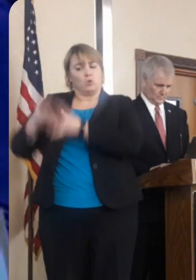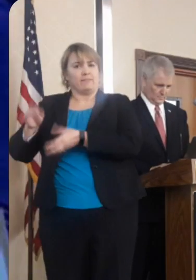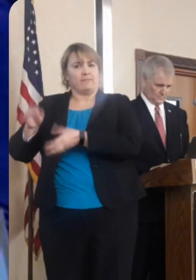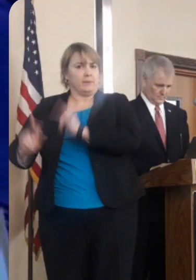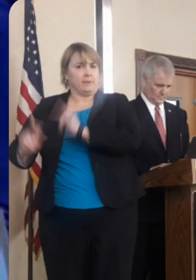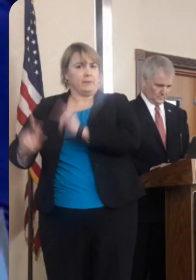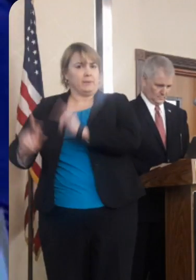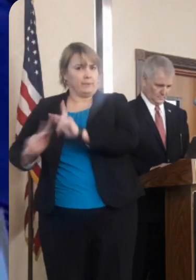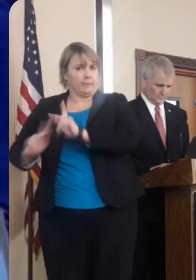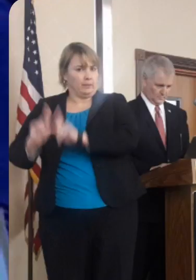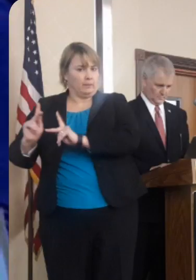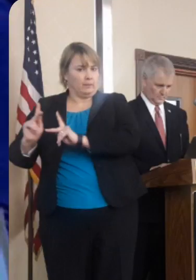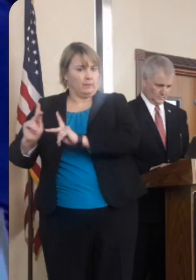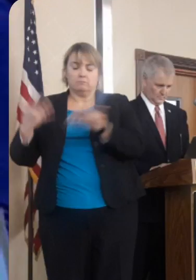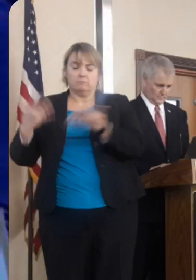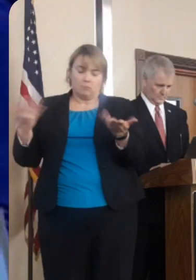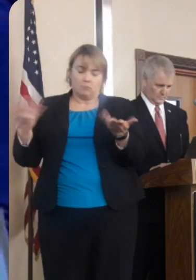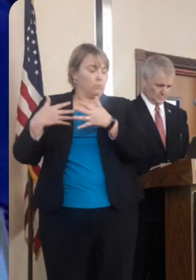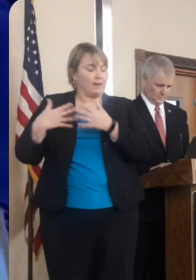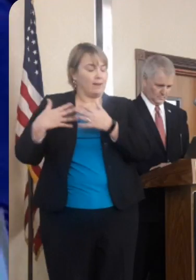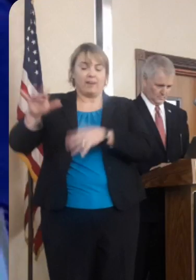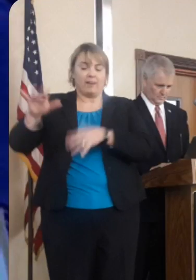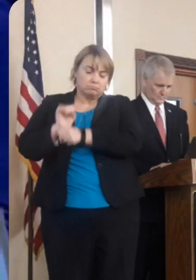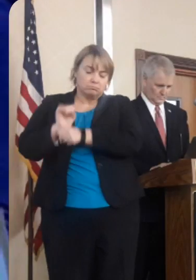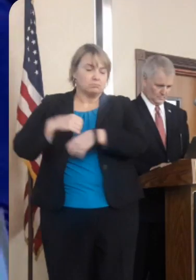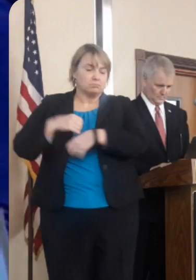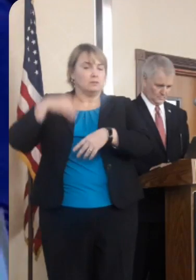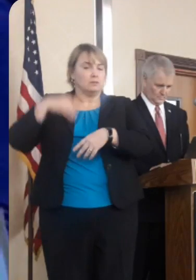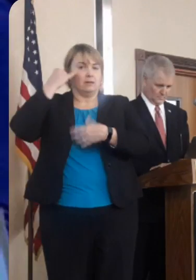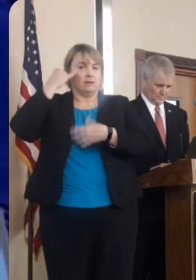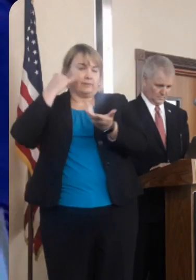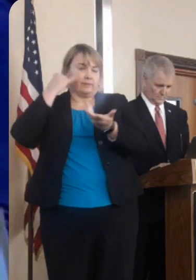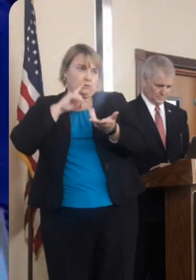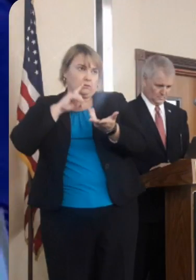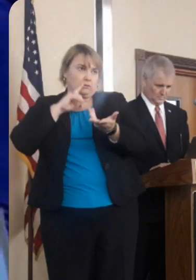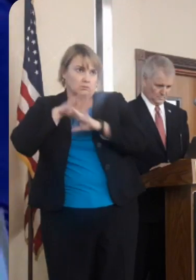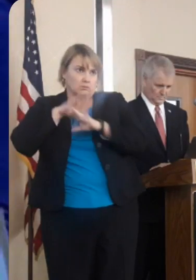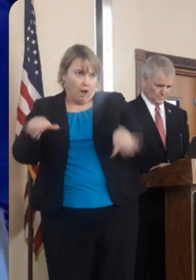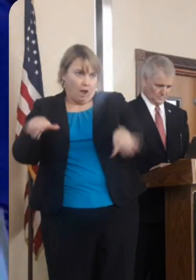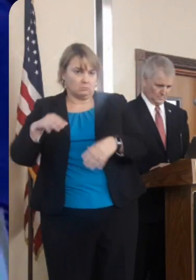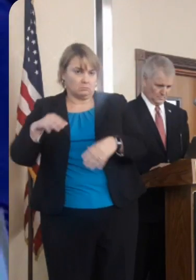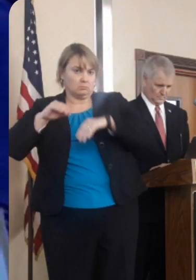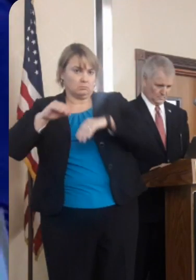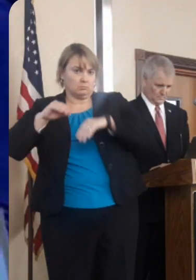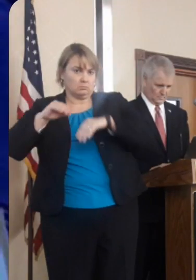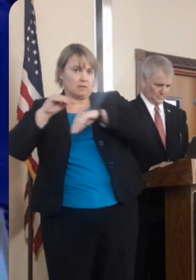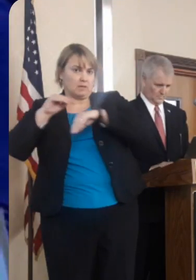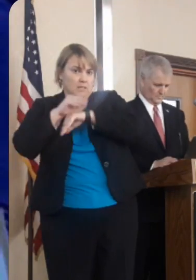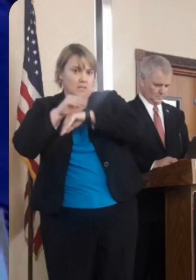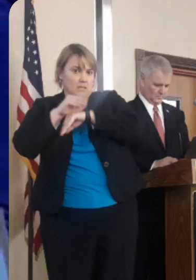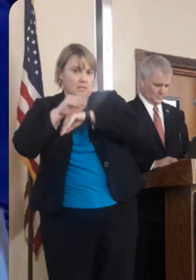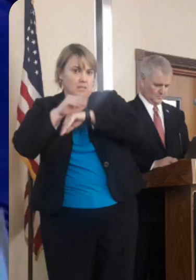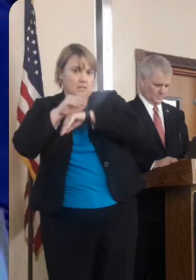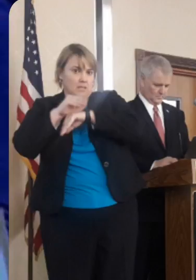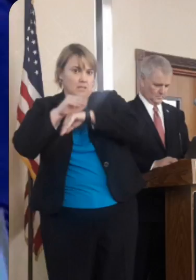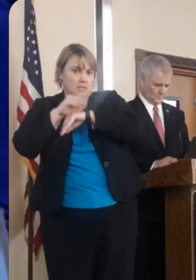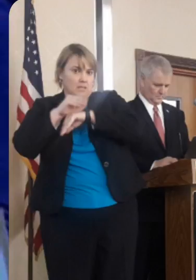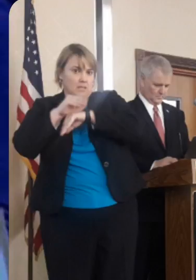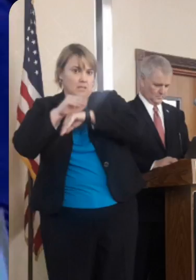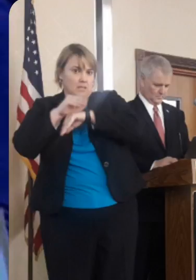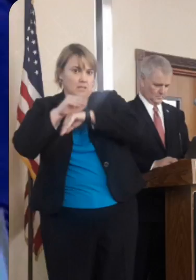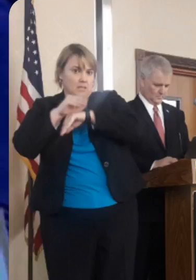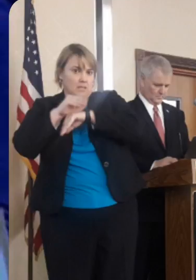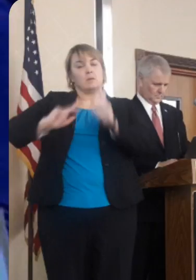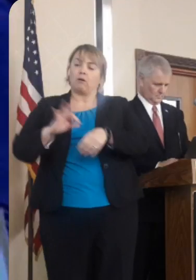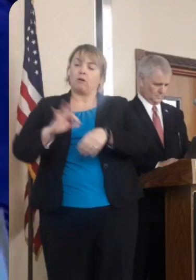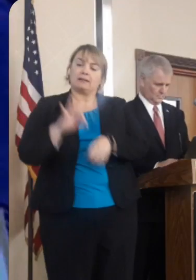their occupation, that being consultants, who happen to have been elected by their convention caucus